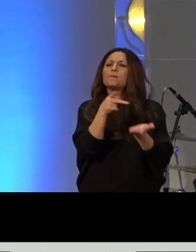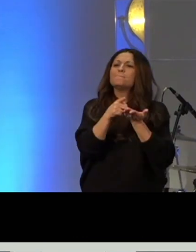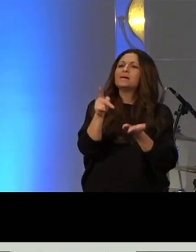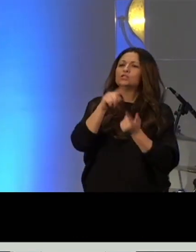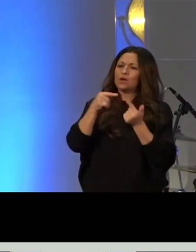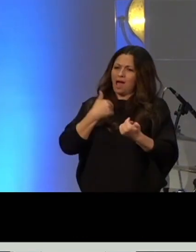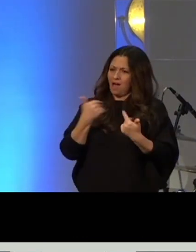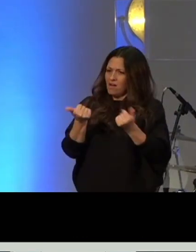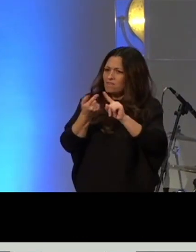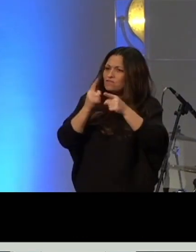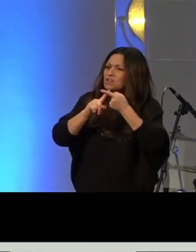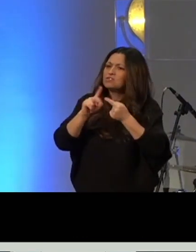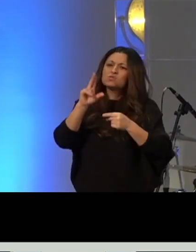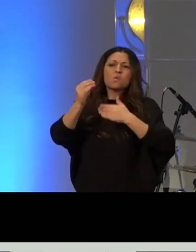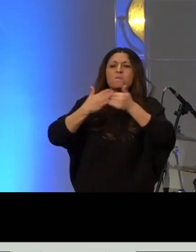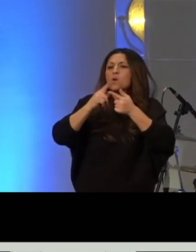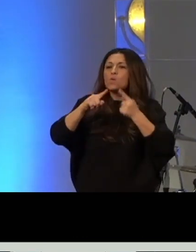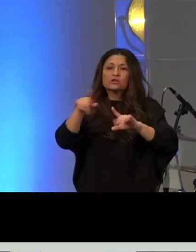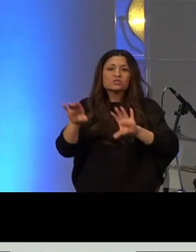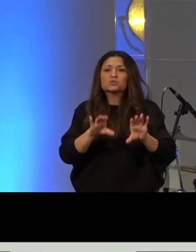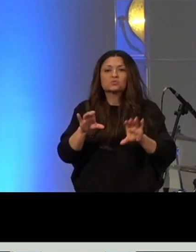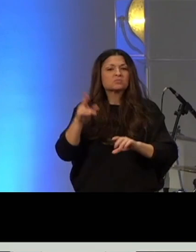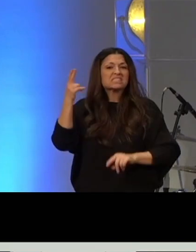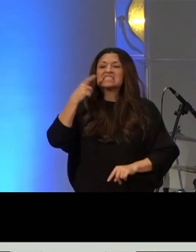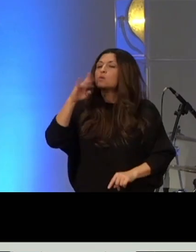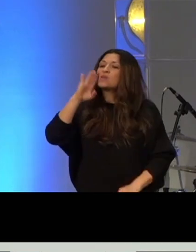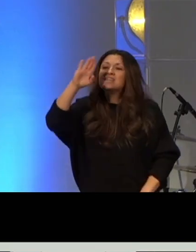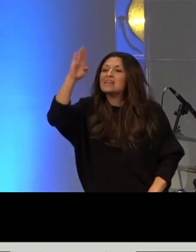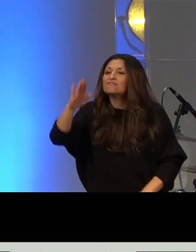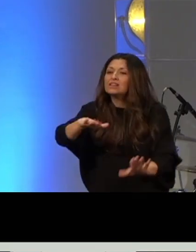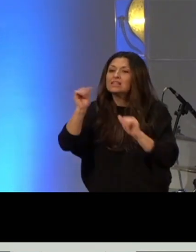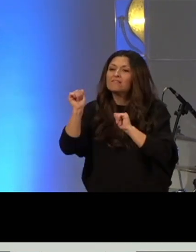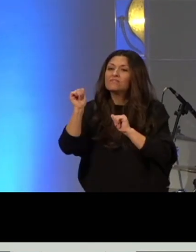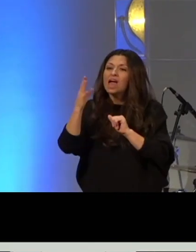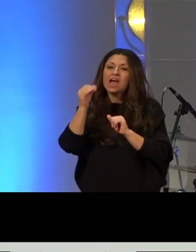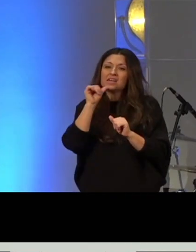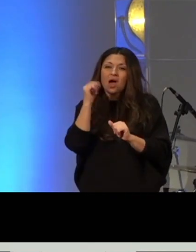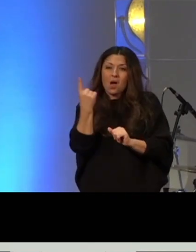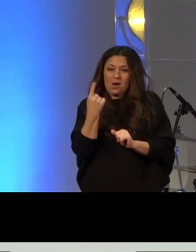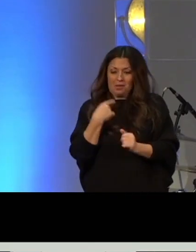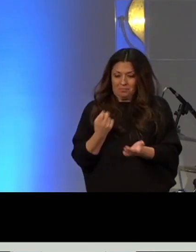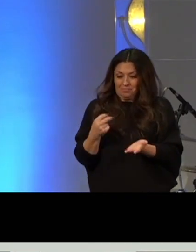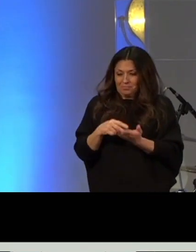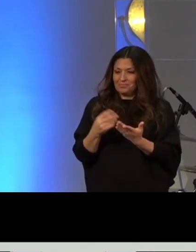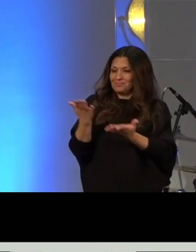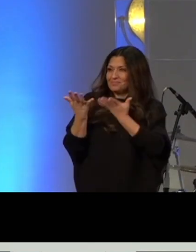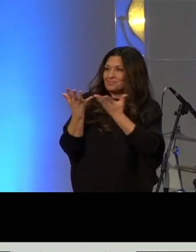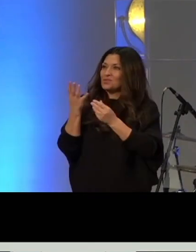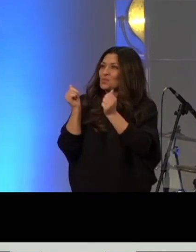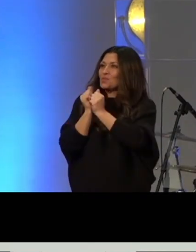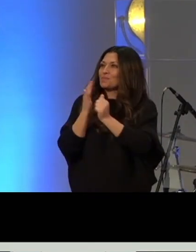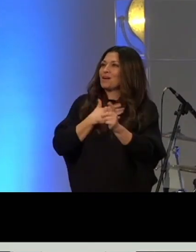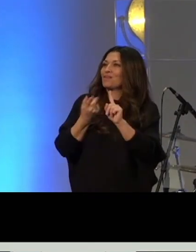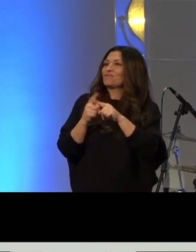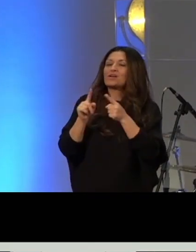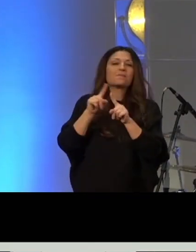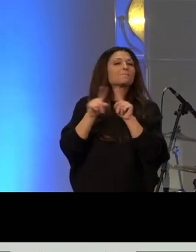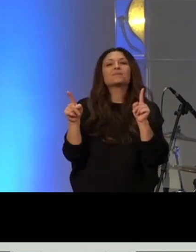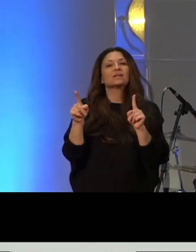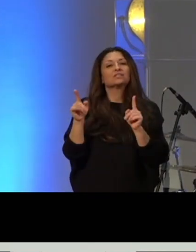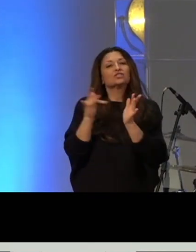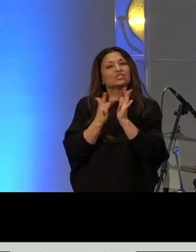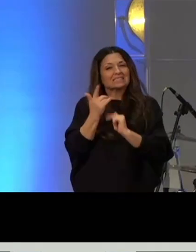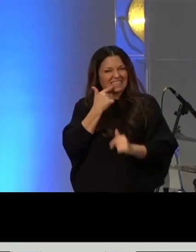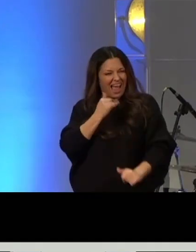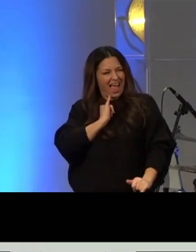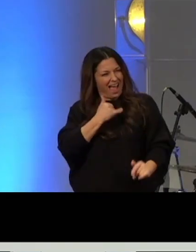friend that no matter what you do, he says he's never leaving? And not only do I get to get up and have breakfast with a friend, but Jesus says, Smiley, I have a